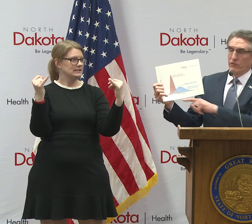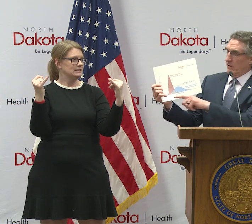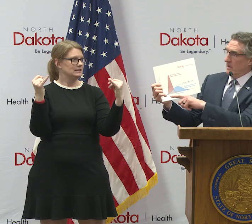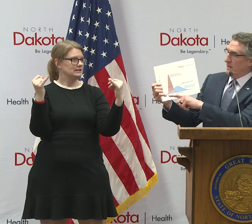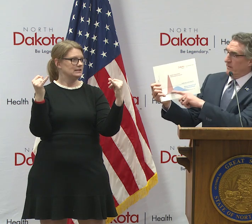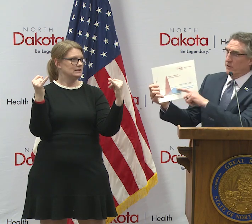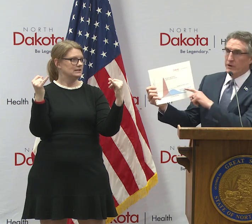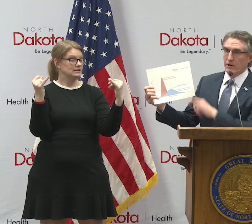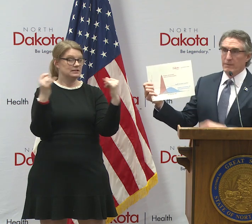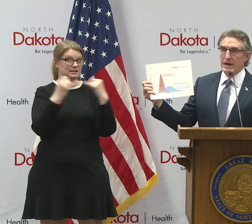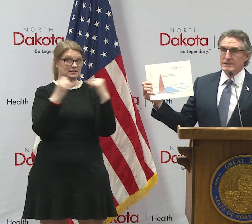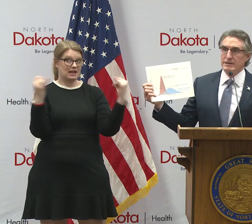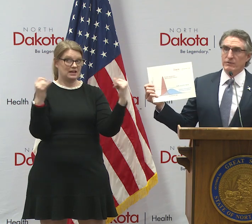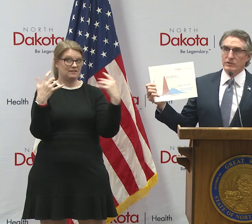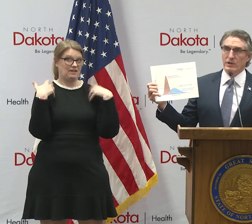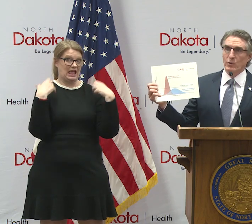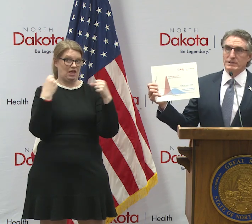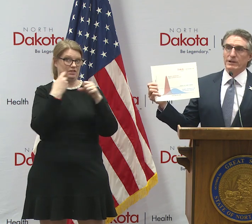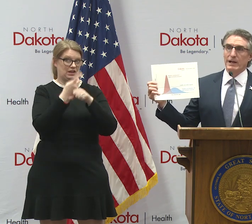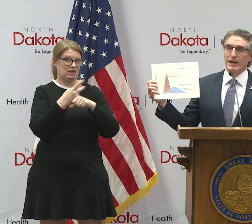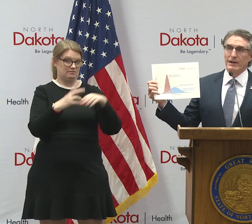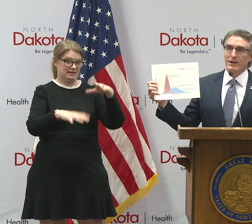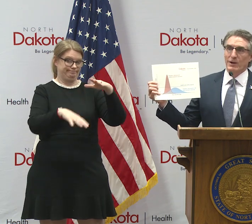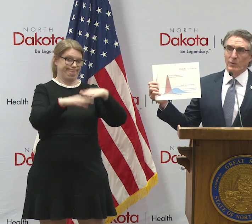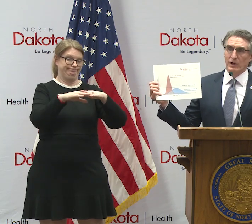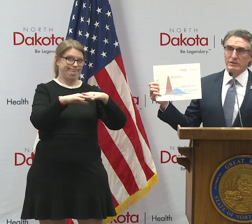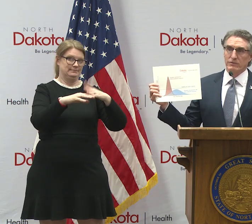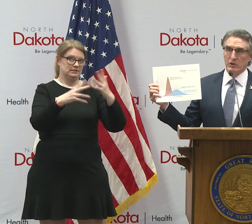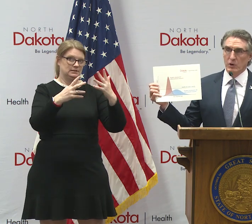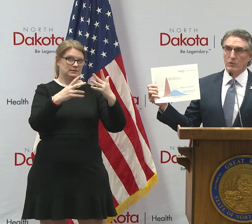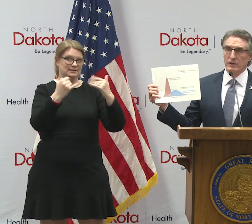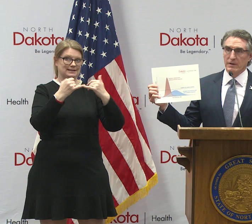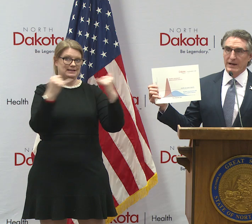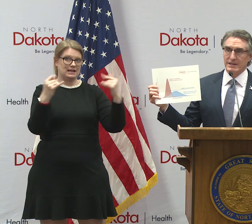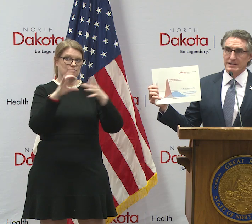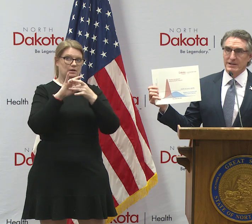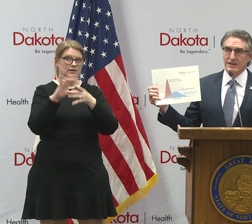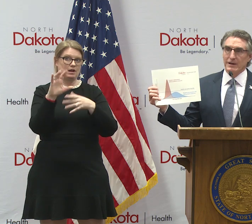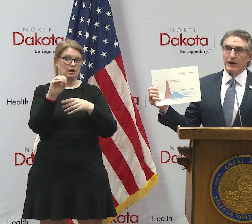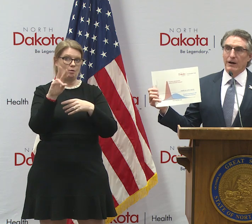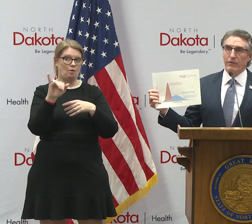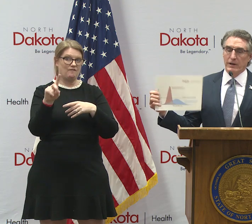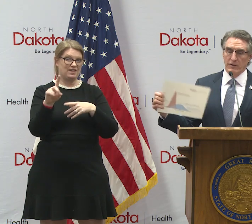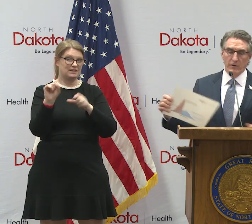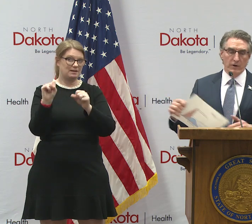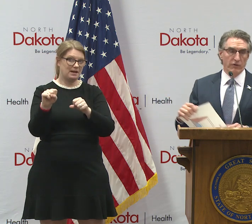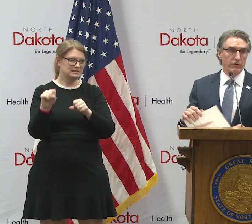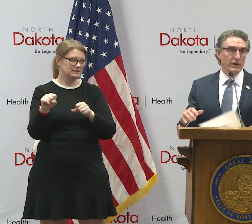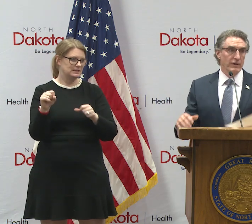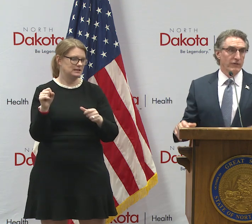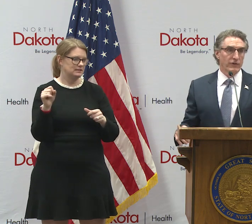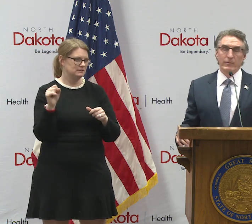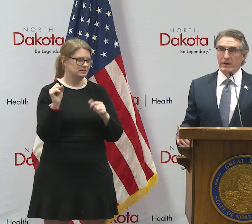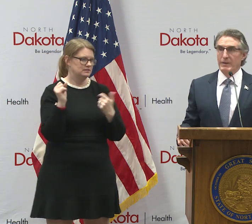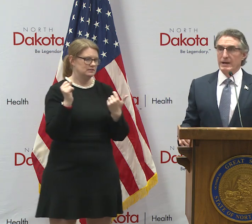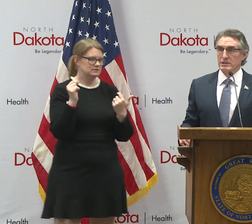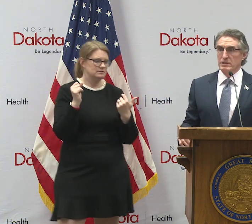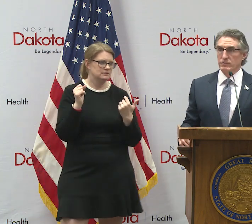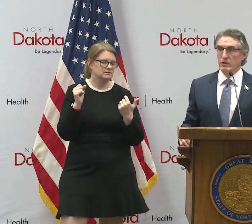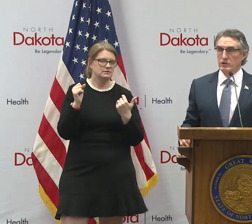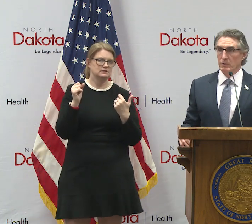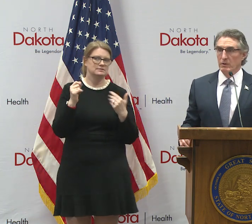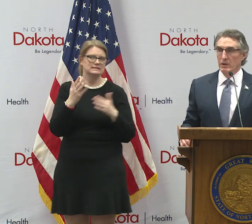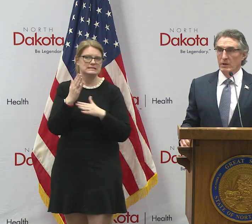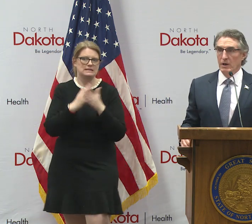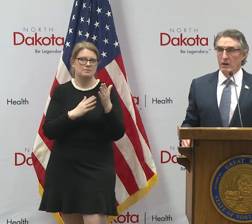is a line of healthcare capacity. If you said, what's the line relative to COVID capacity, then there's some of the capacity